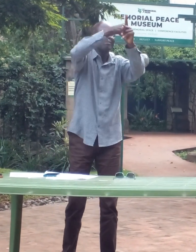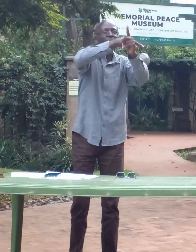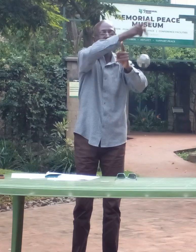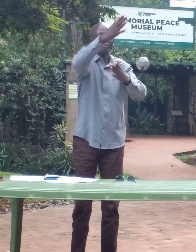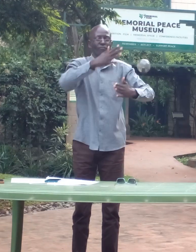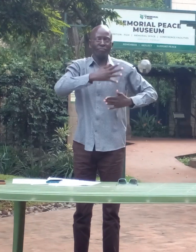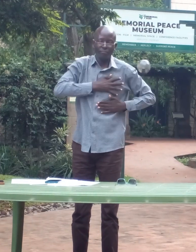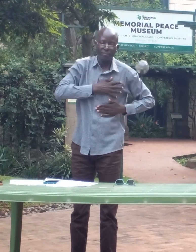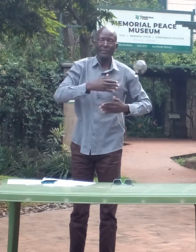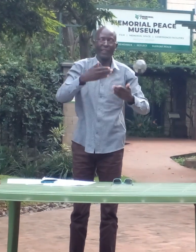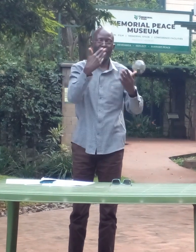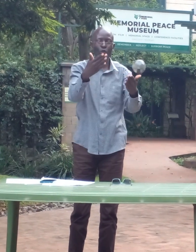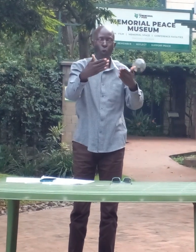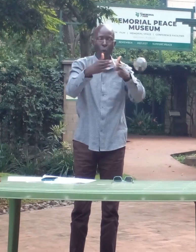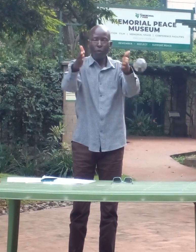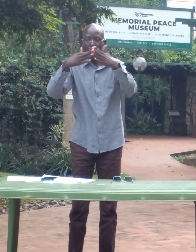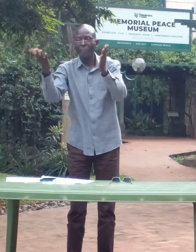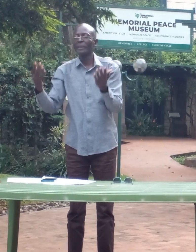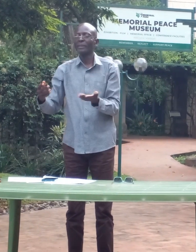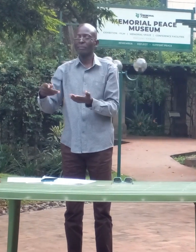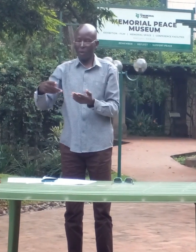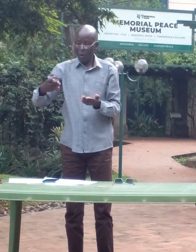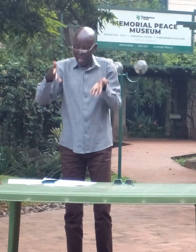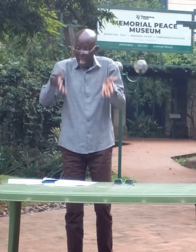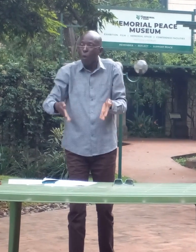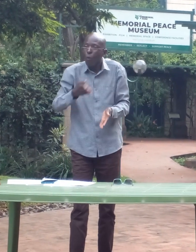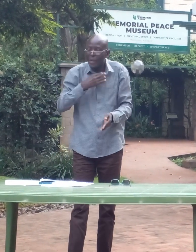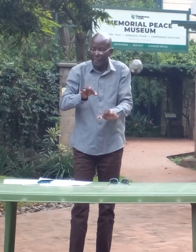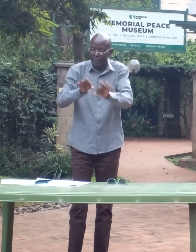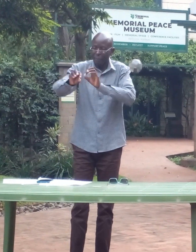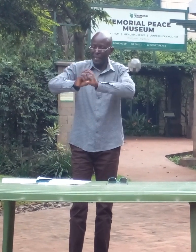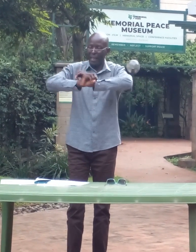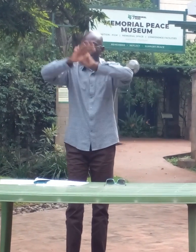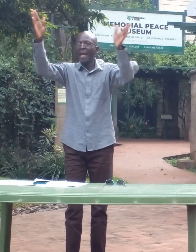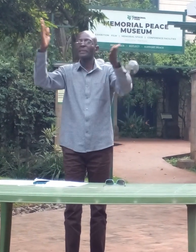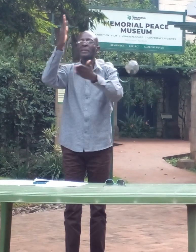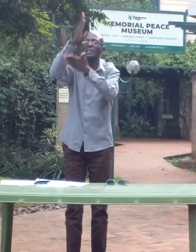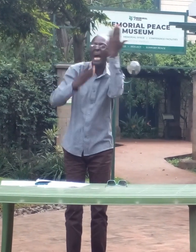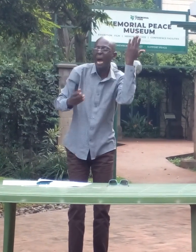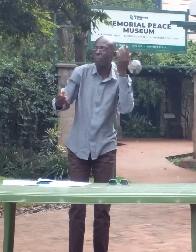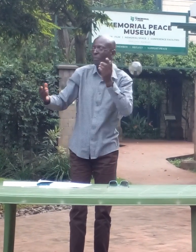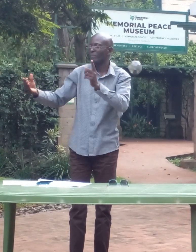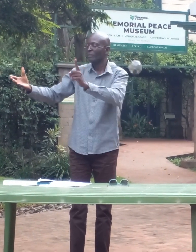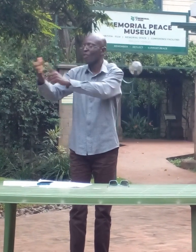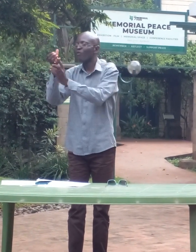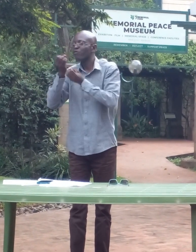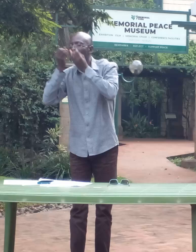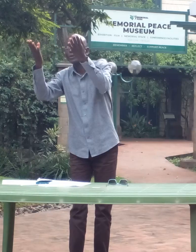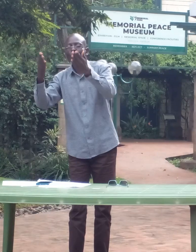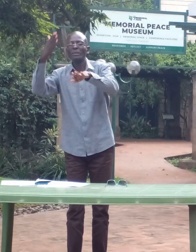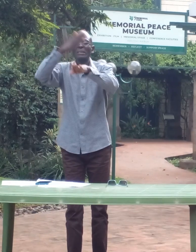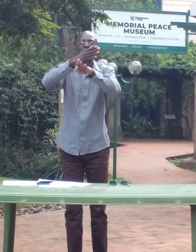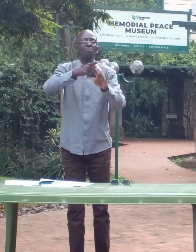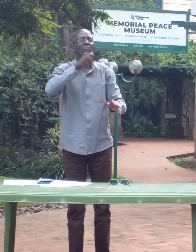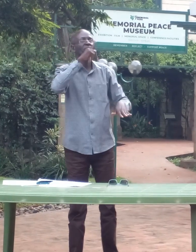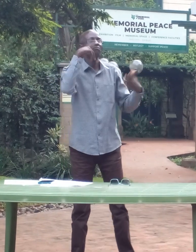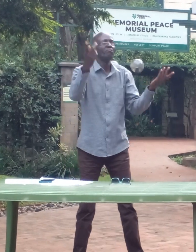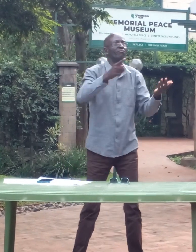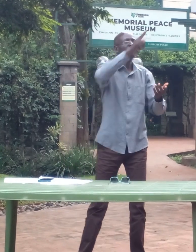stage, it was hard because other countries had already secured the position. So some had gotten the information and